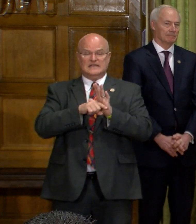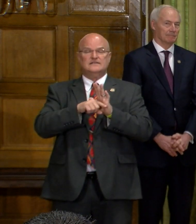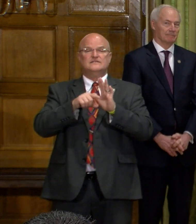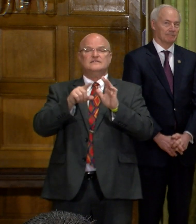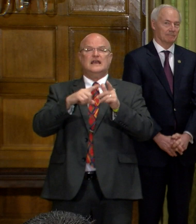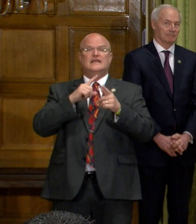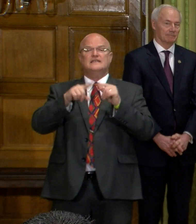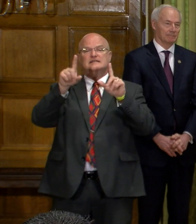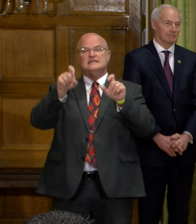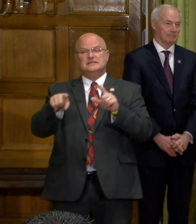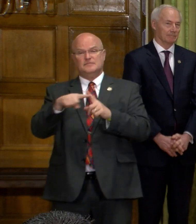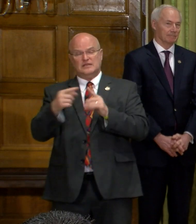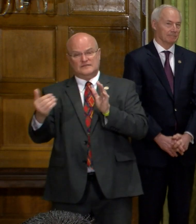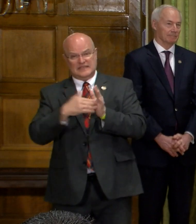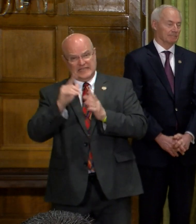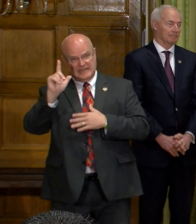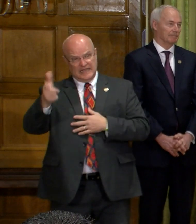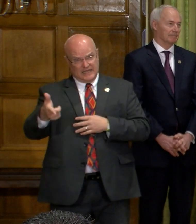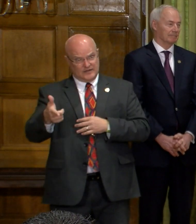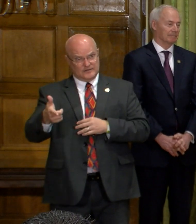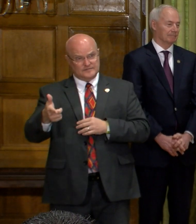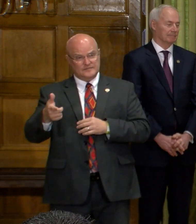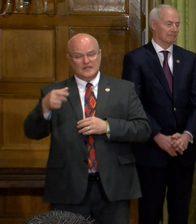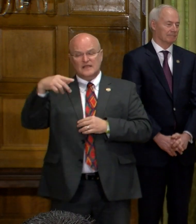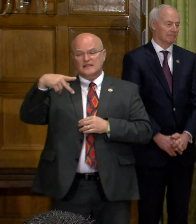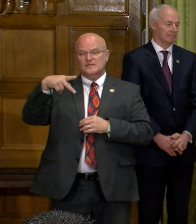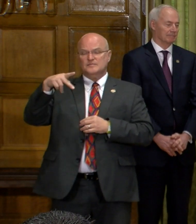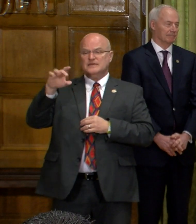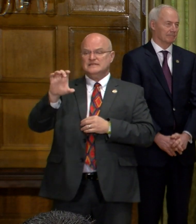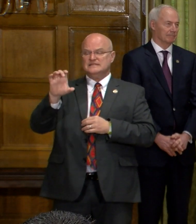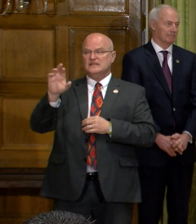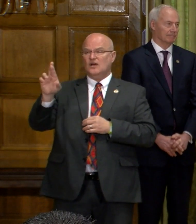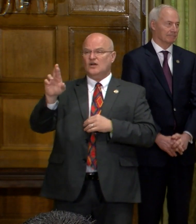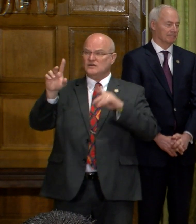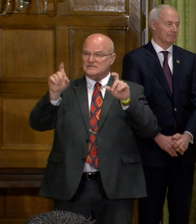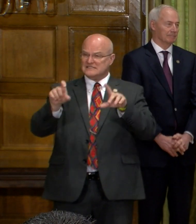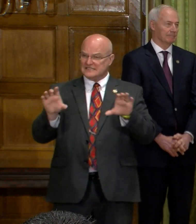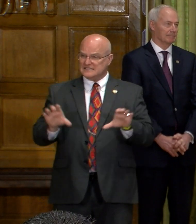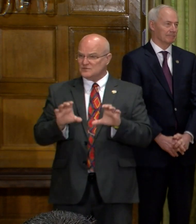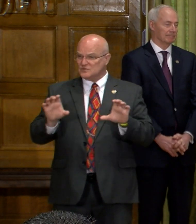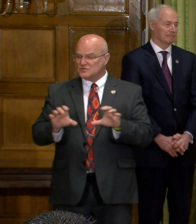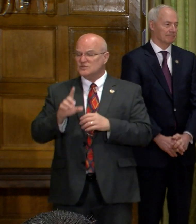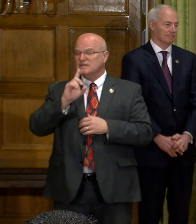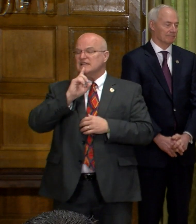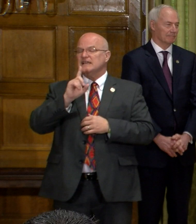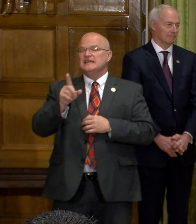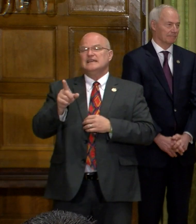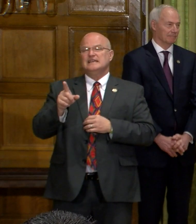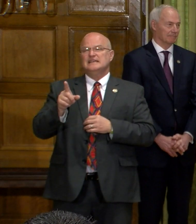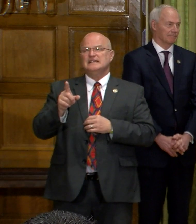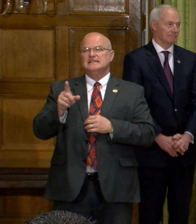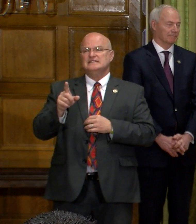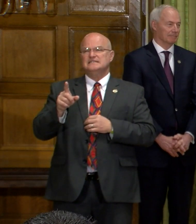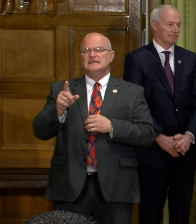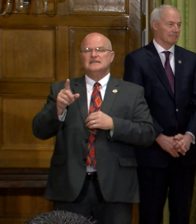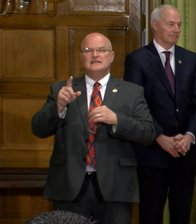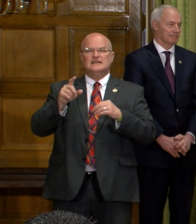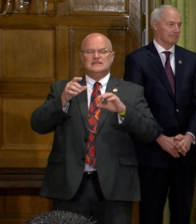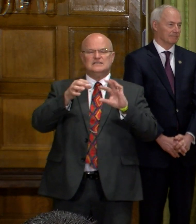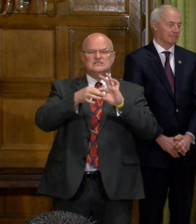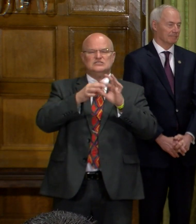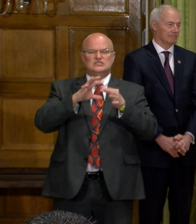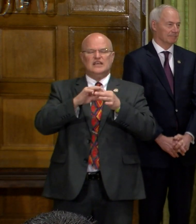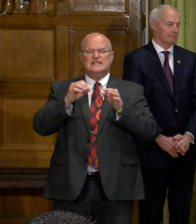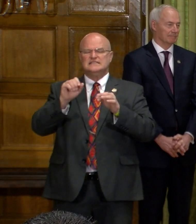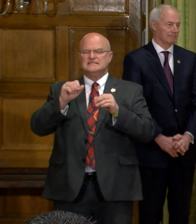then test positive again later. The PCR test that we're doing is a polymerase chain reaction.